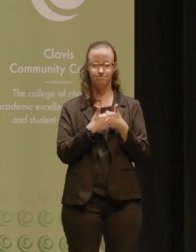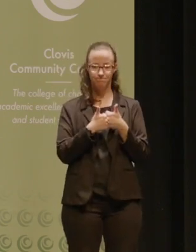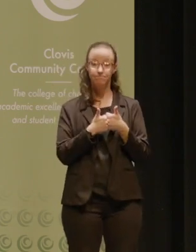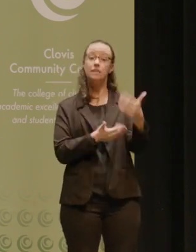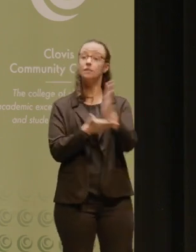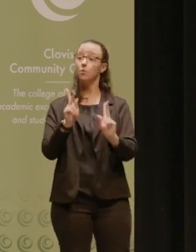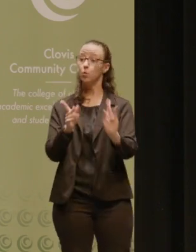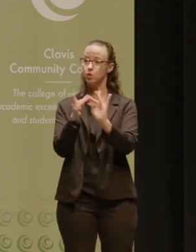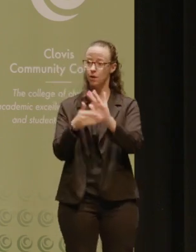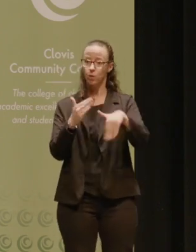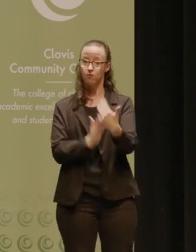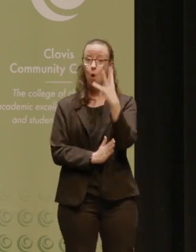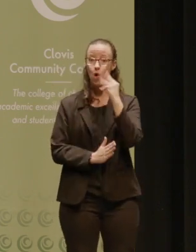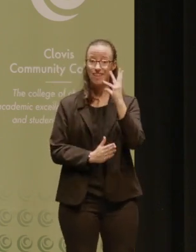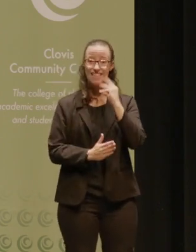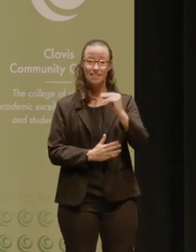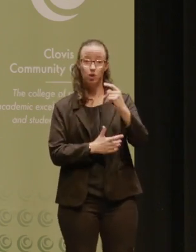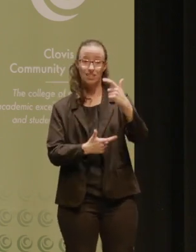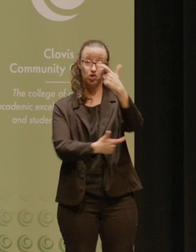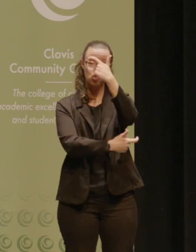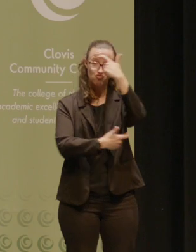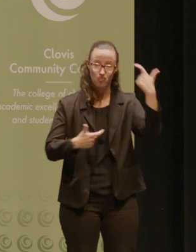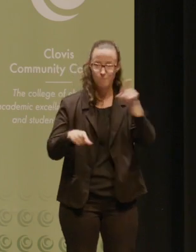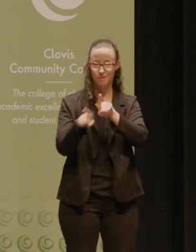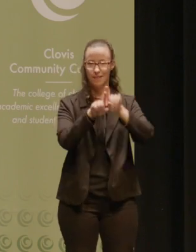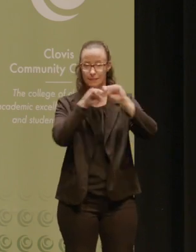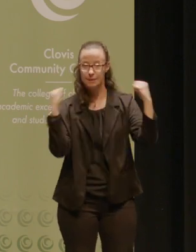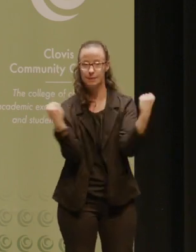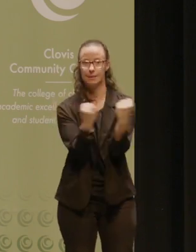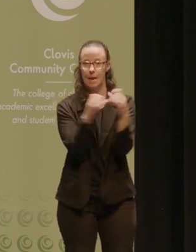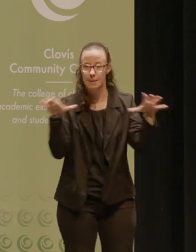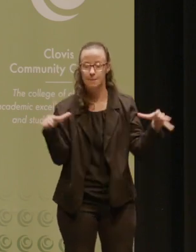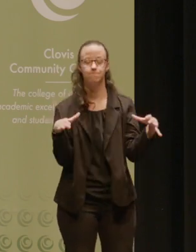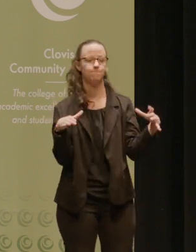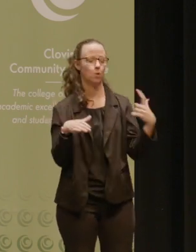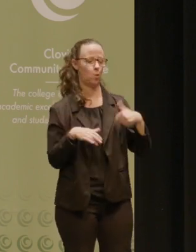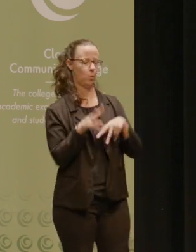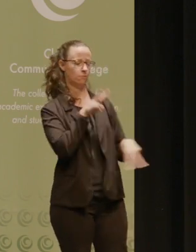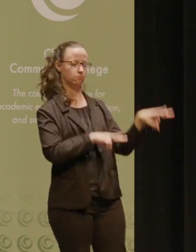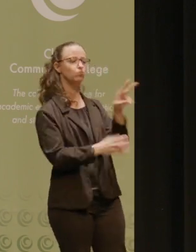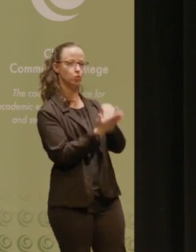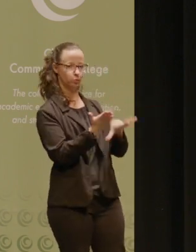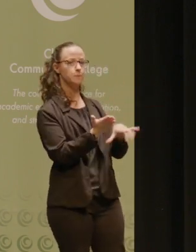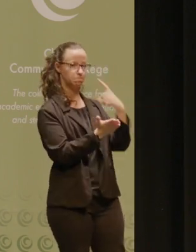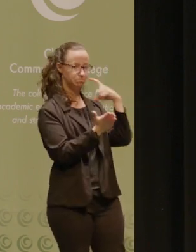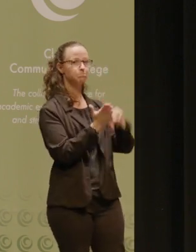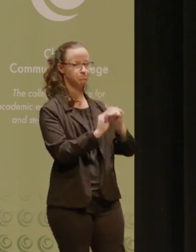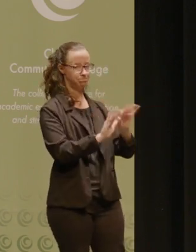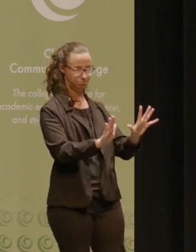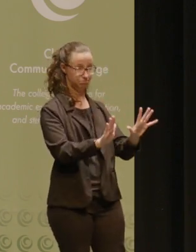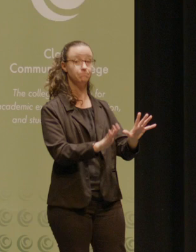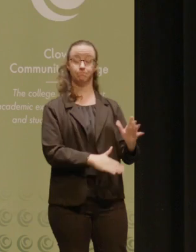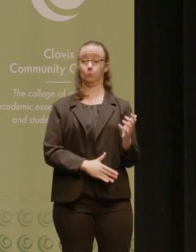Some would say we've all experienced a collective trauma as a society. And when we look at our students, we see that.